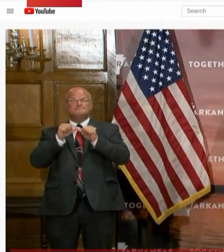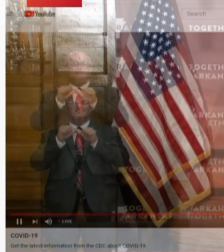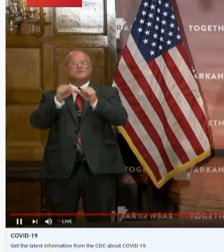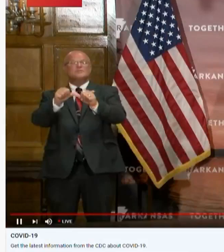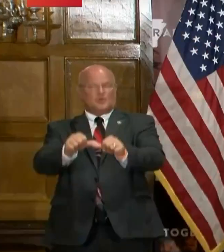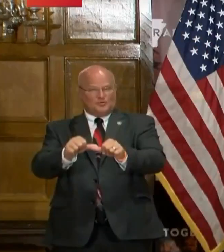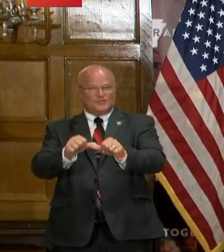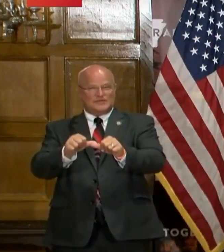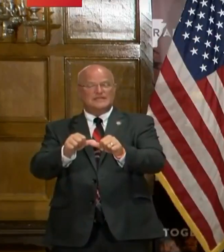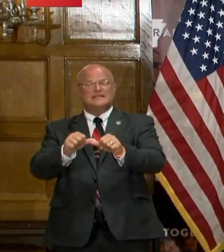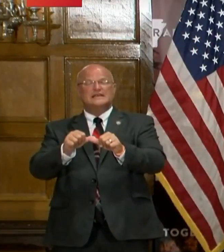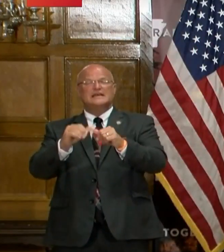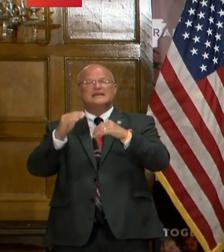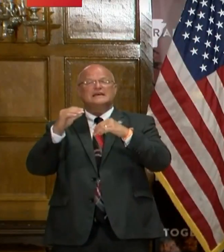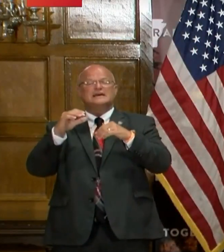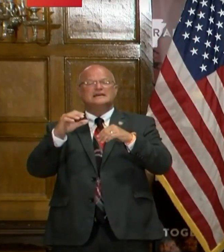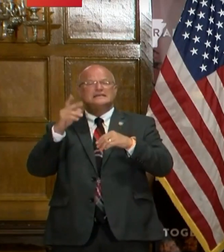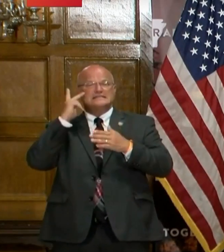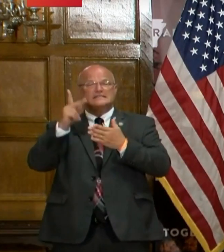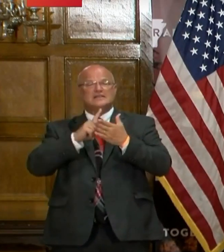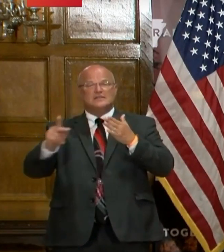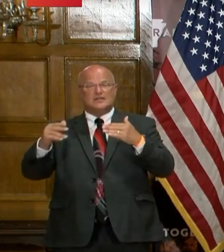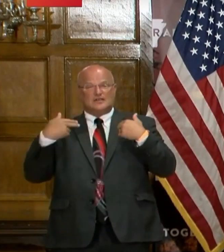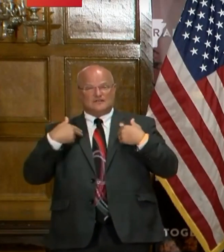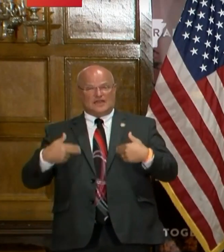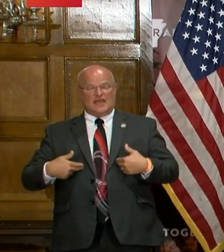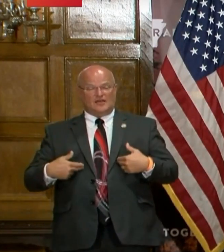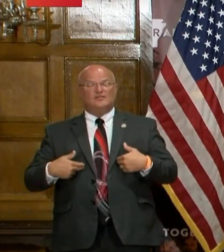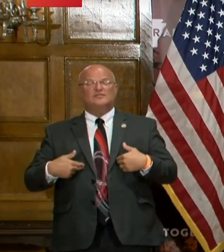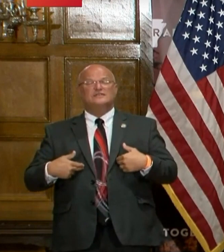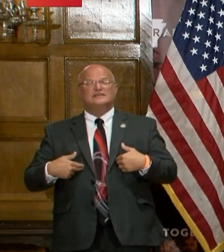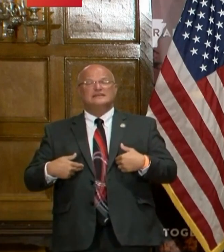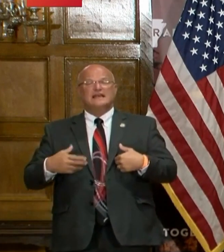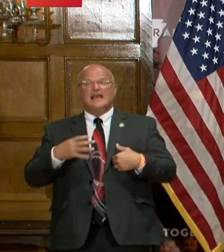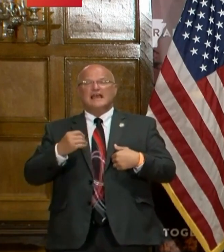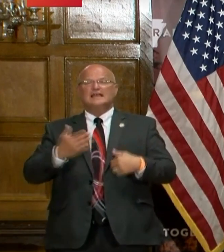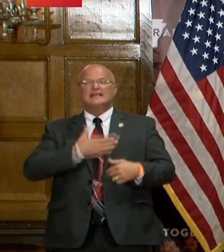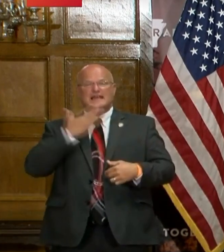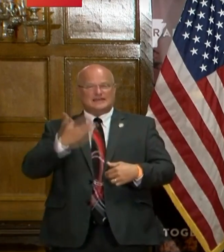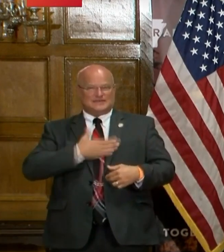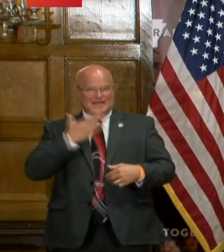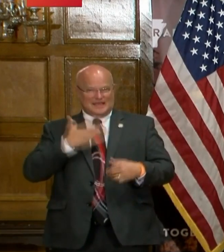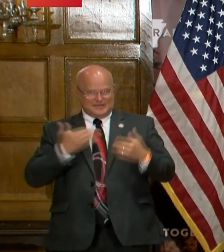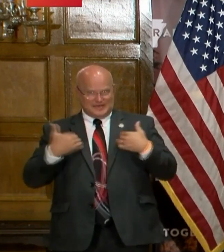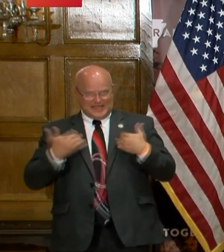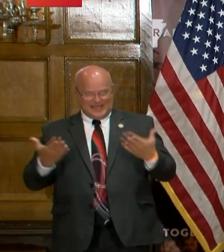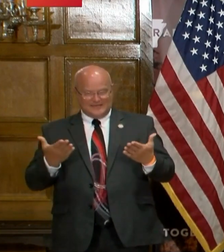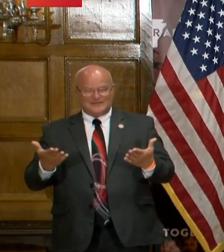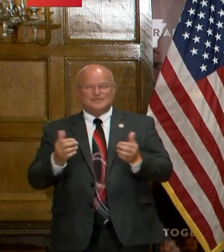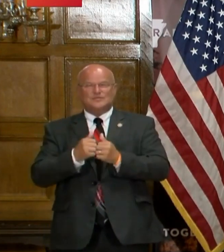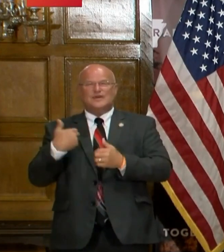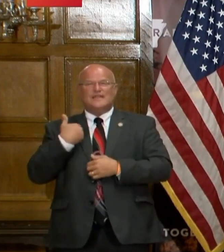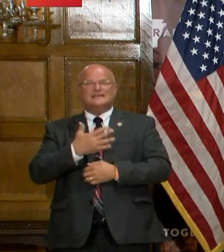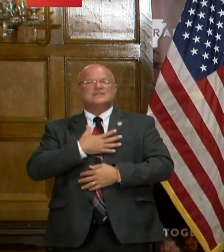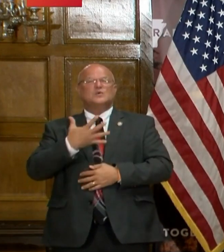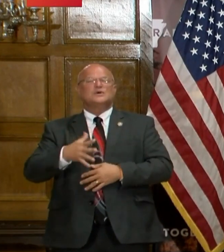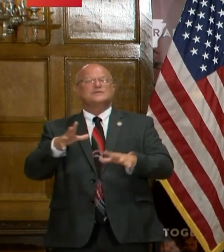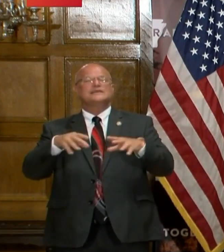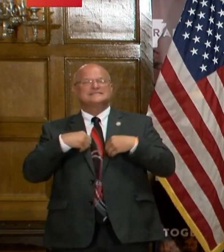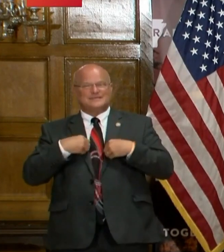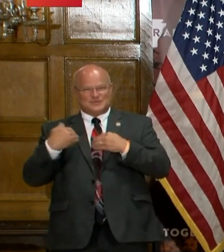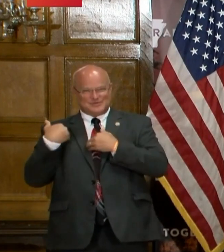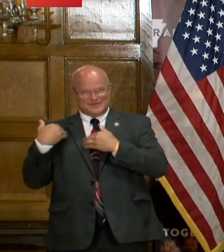permanent cabinet level Secretary of Health, and we're very, very pleased and honored that you are willing to accept